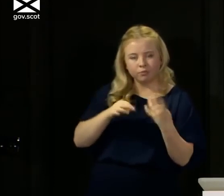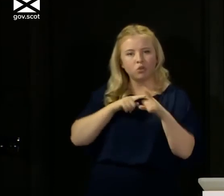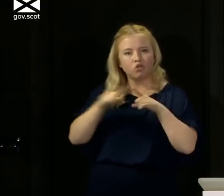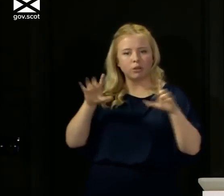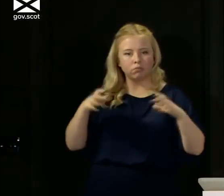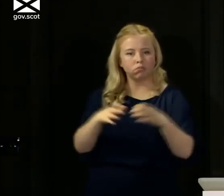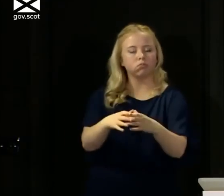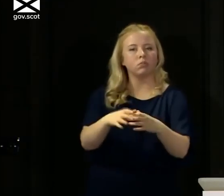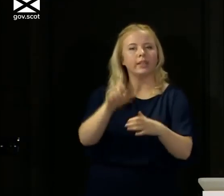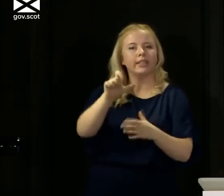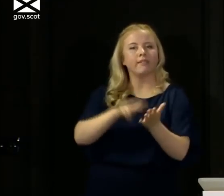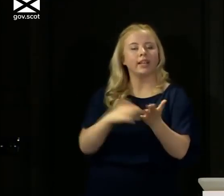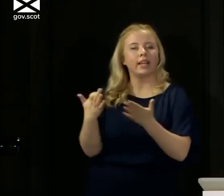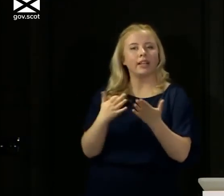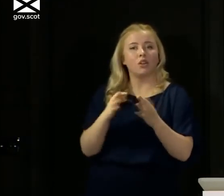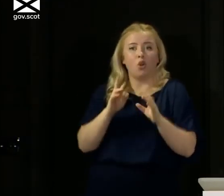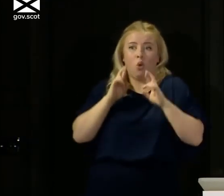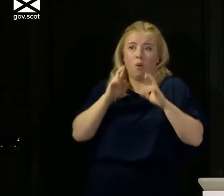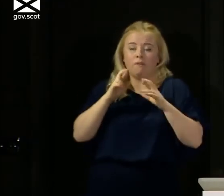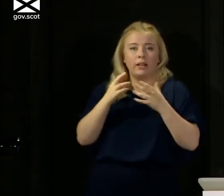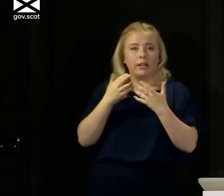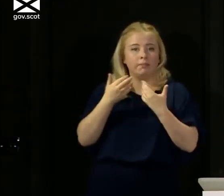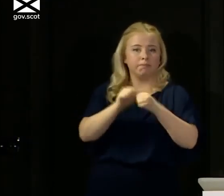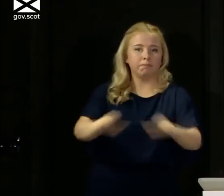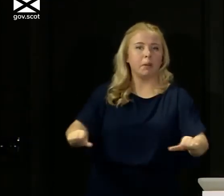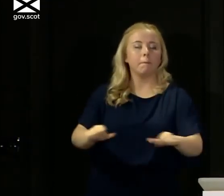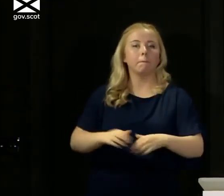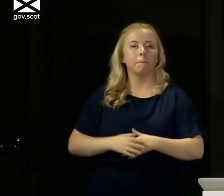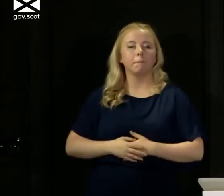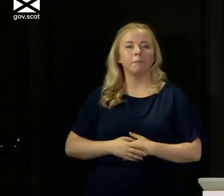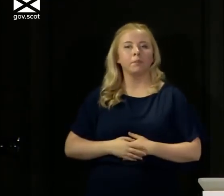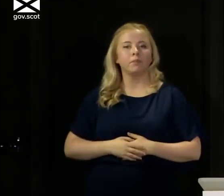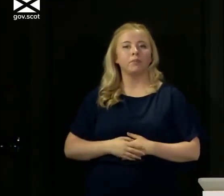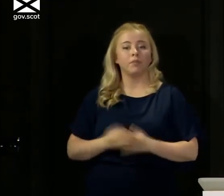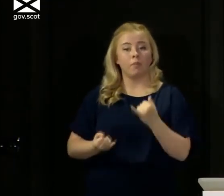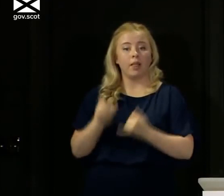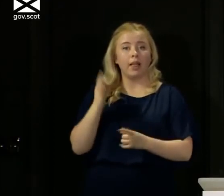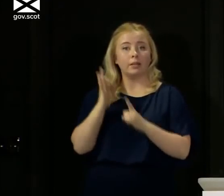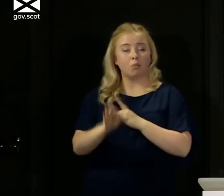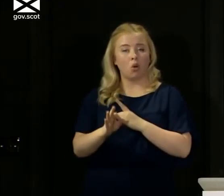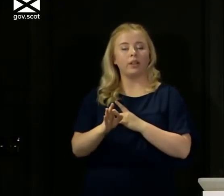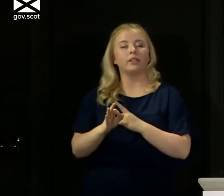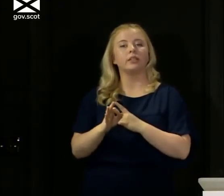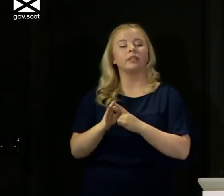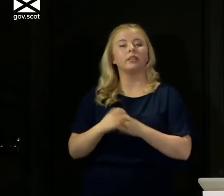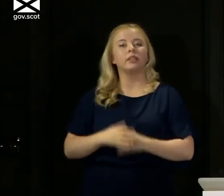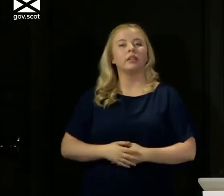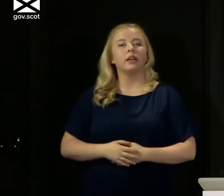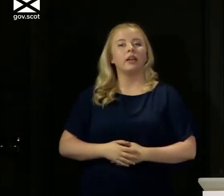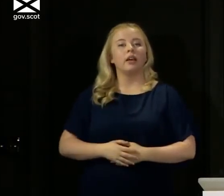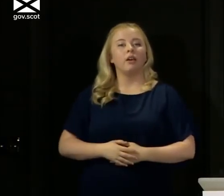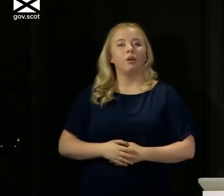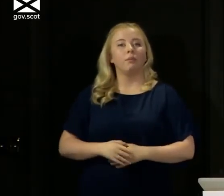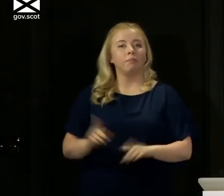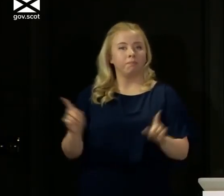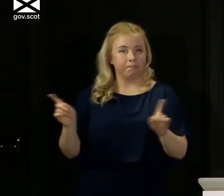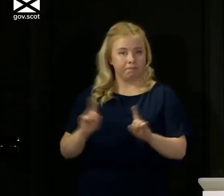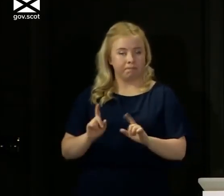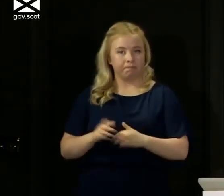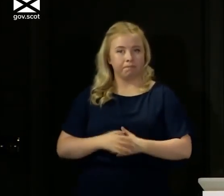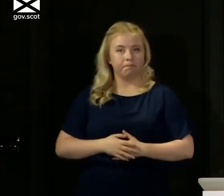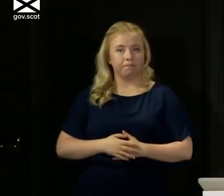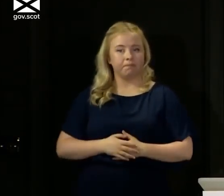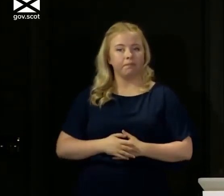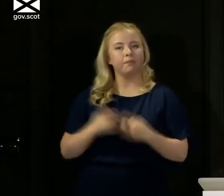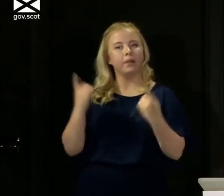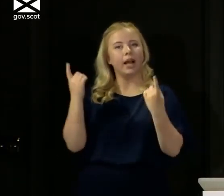the possibility of transmission within hospitals. Last point I would make on this before seeing if Gregor wants to add anything is that, you know,